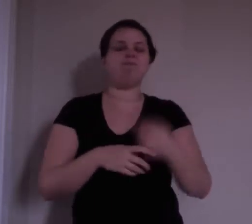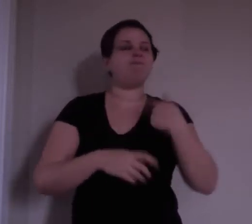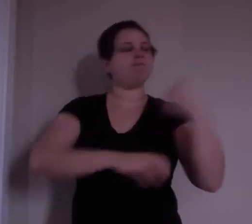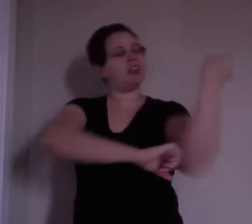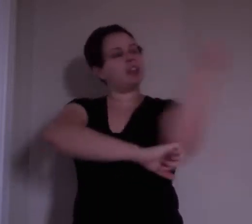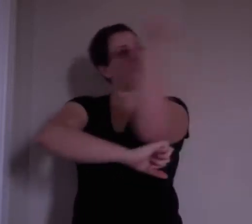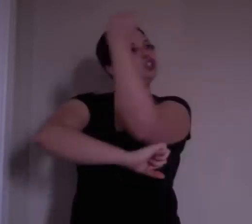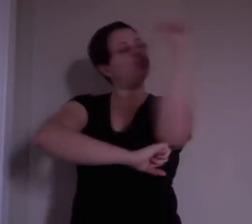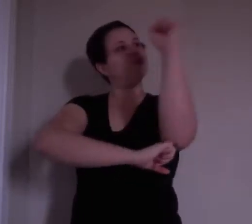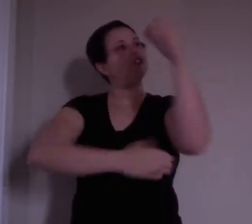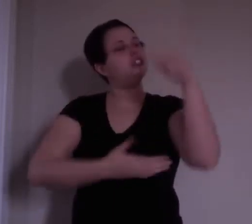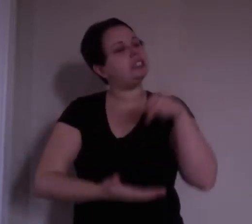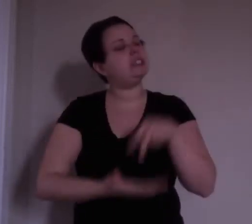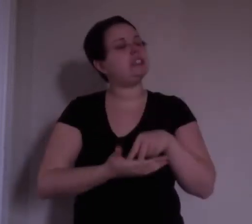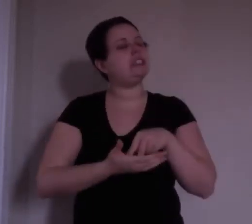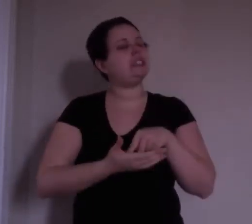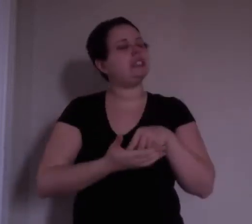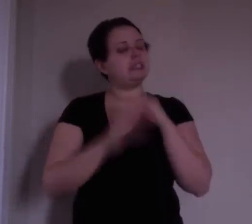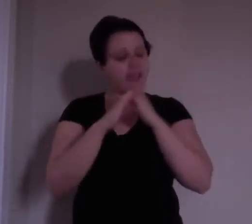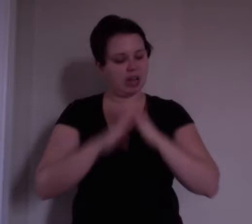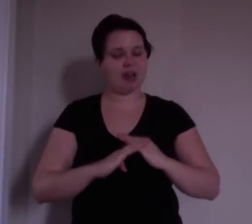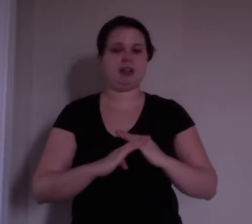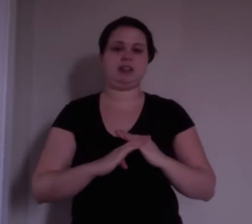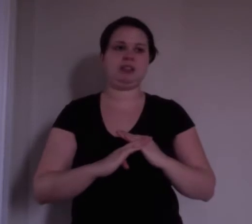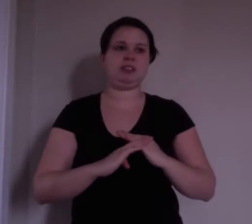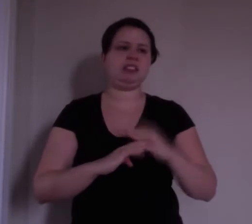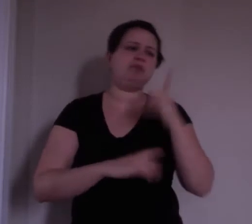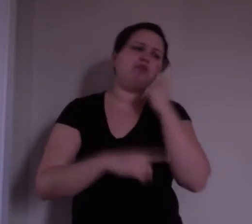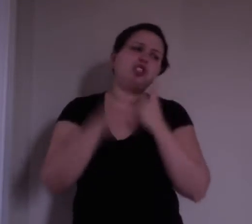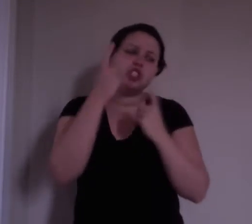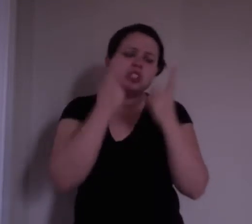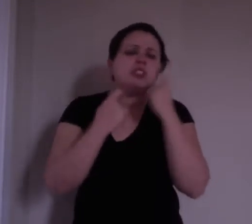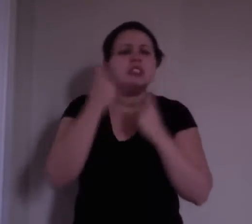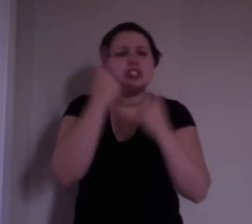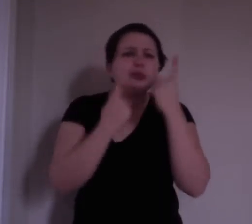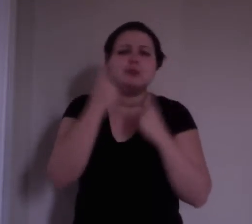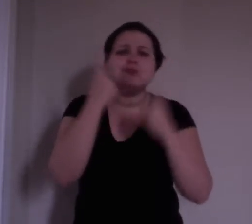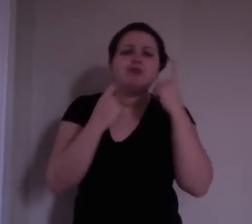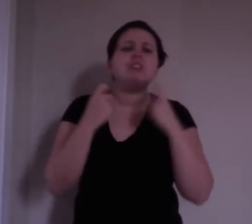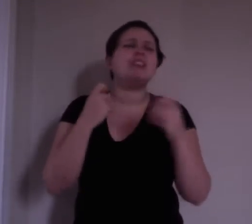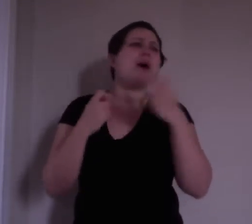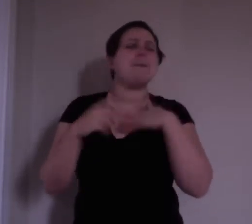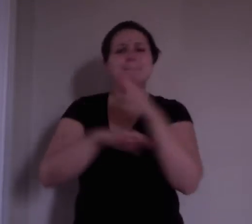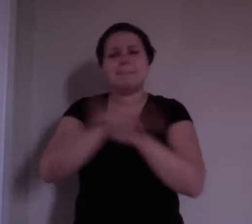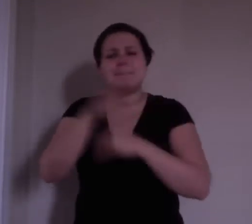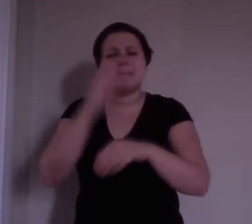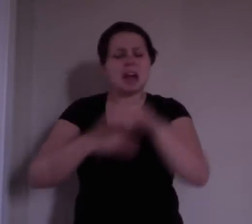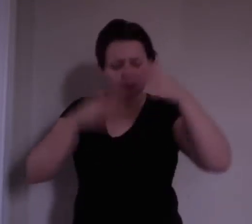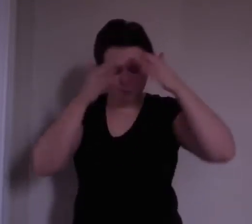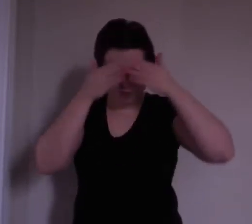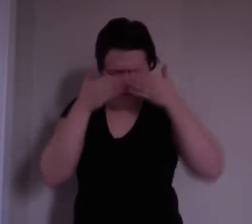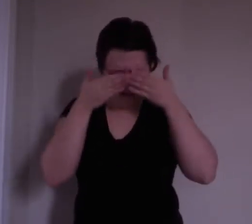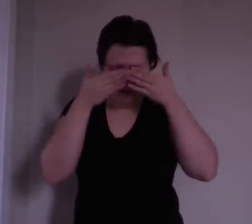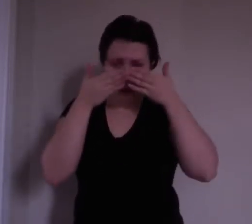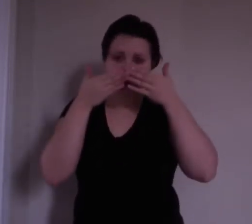stunned silence. Tears were racing down my face and my hands were covering my eyes, and I was